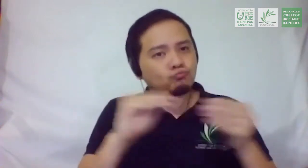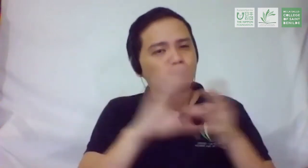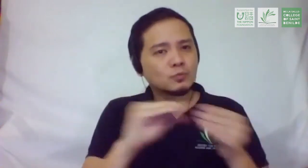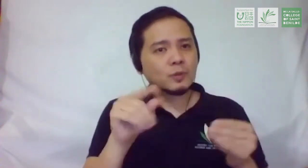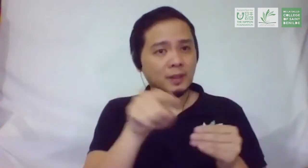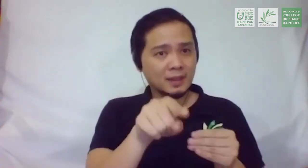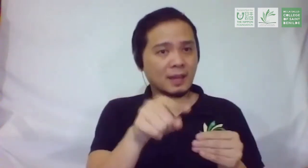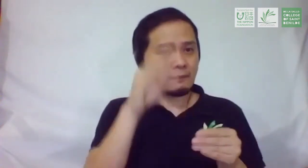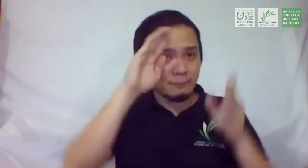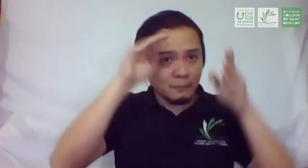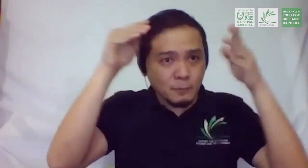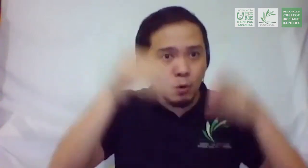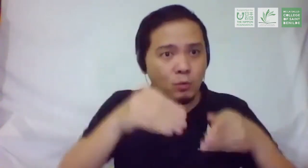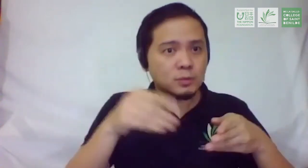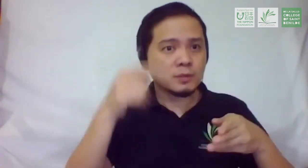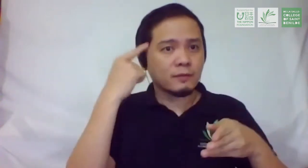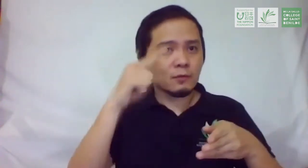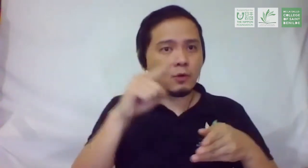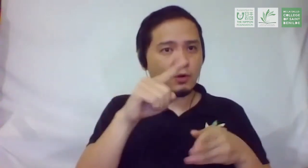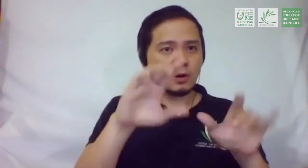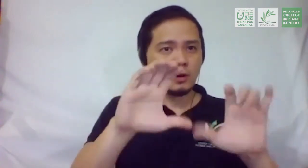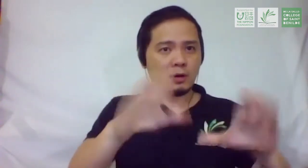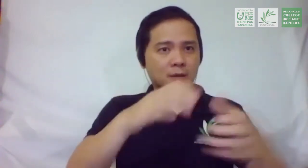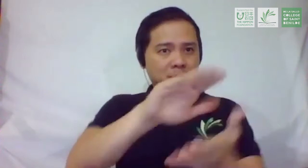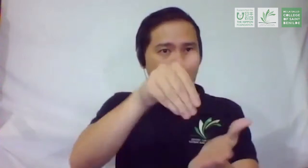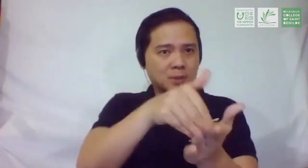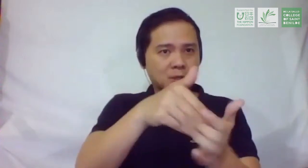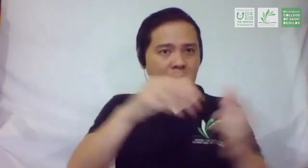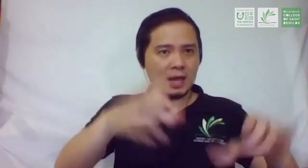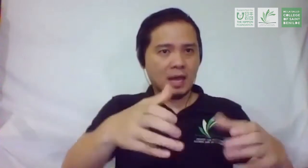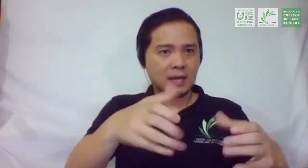to focus on in an intermediate class.